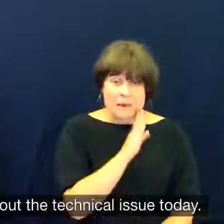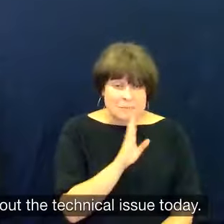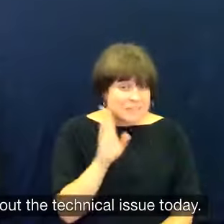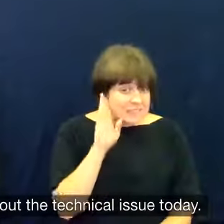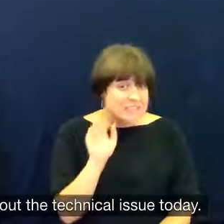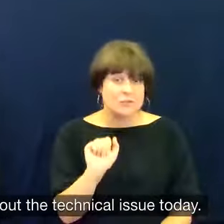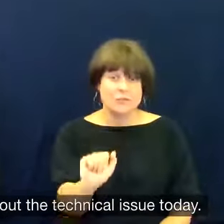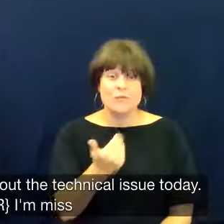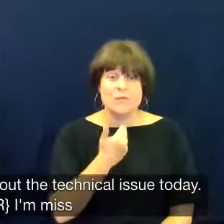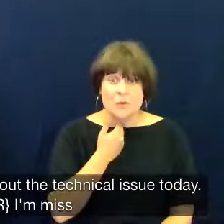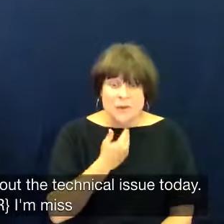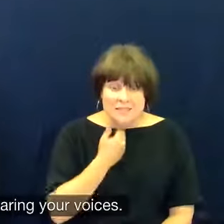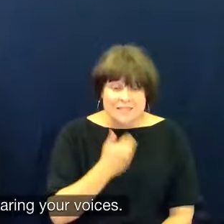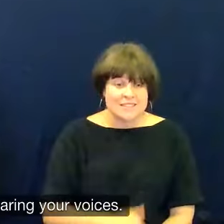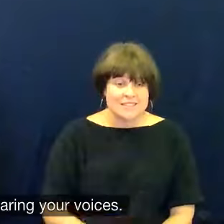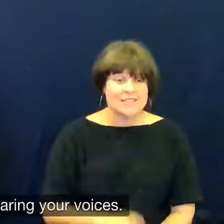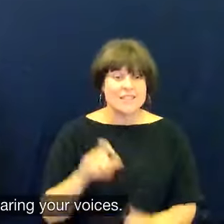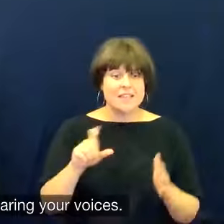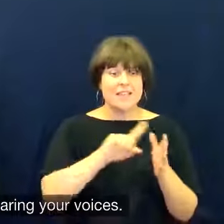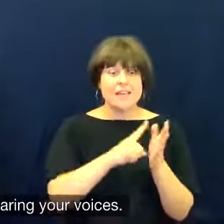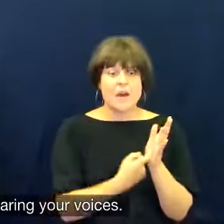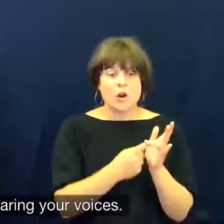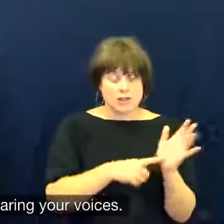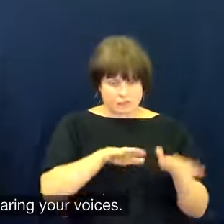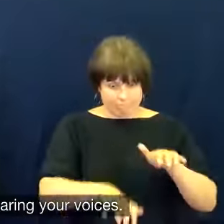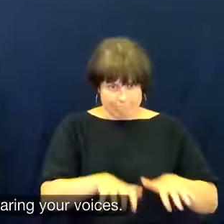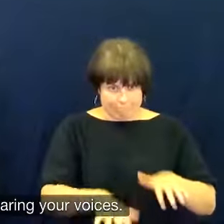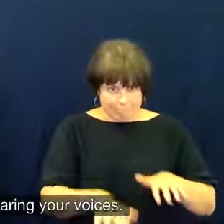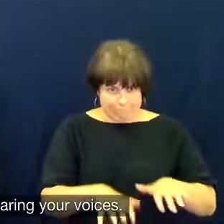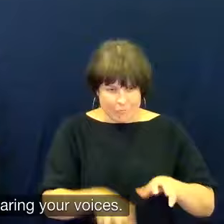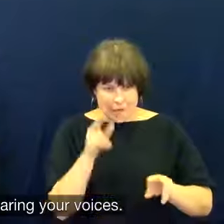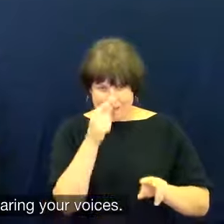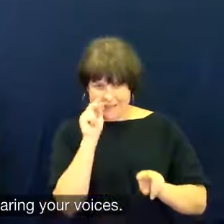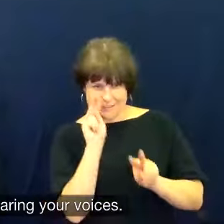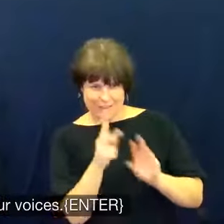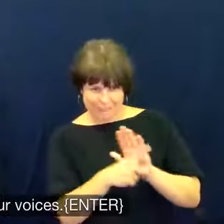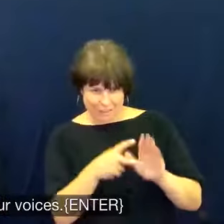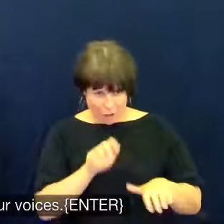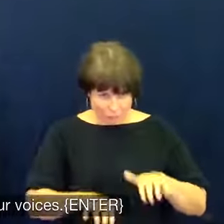voices. I think Carol is typing madly there. I'll just wait there. Okay.